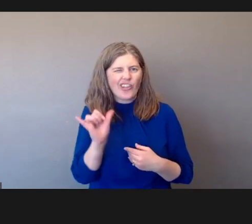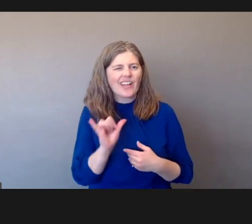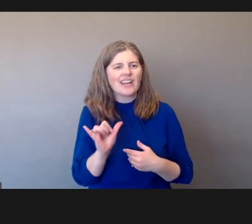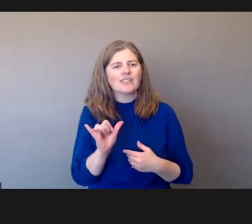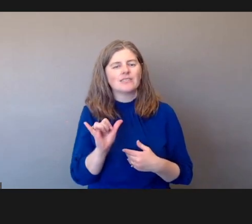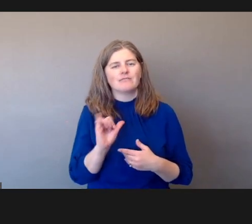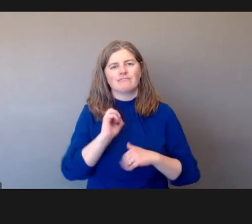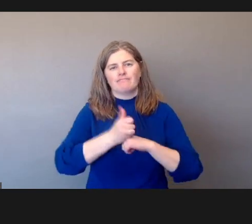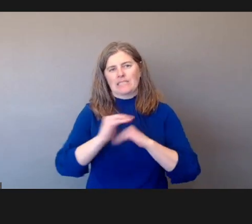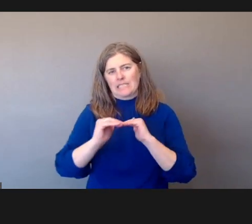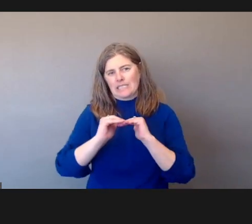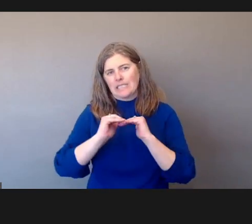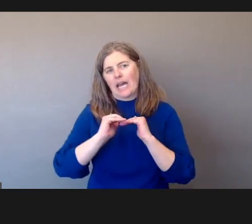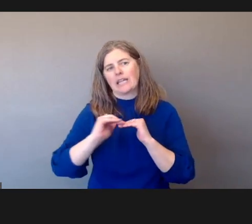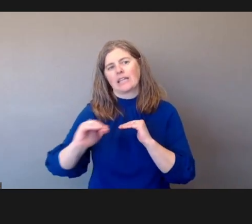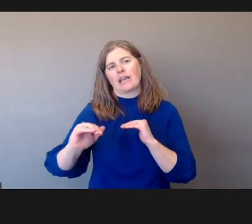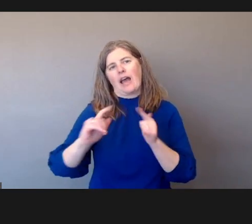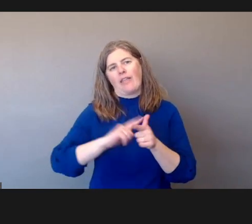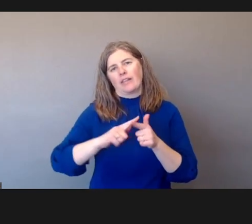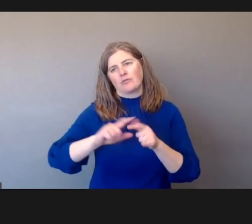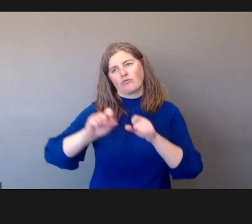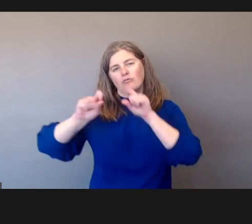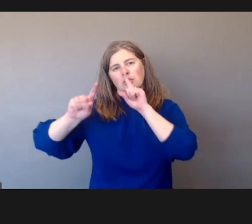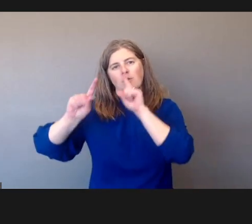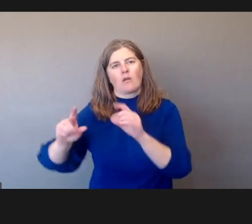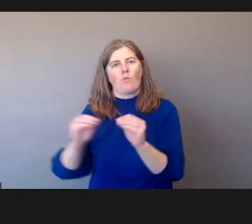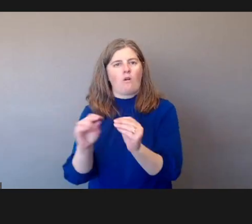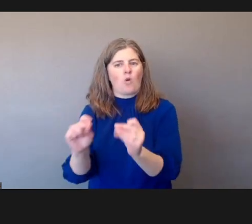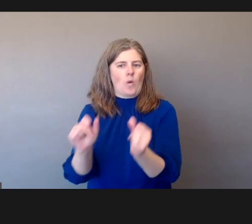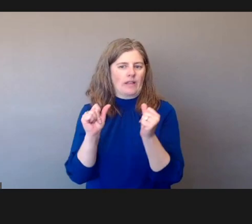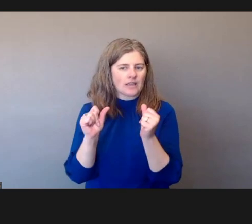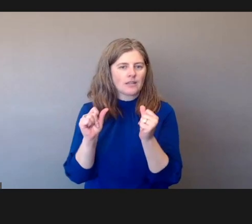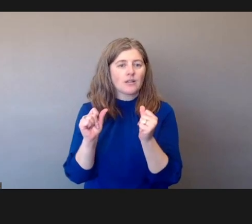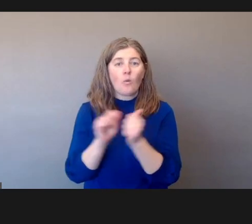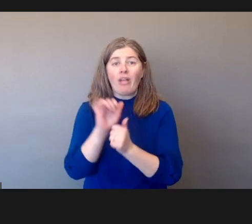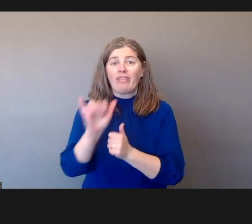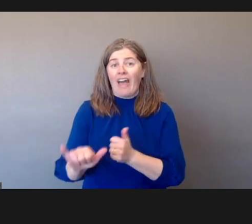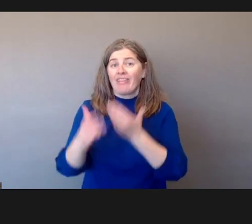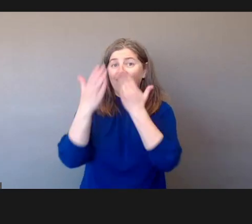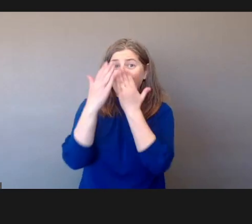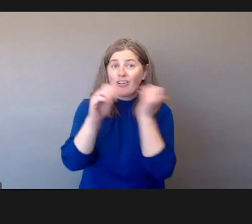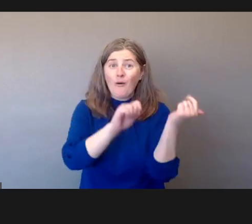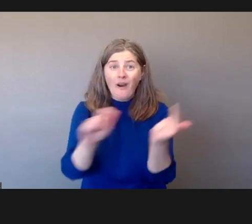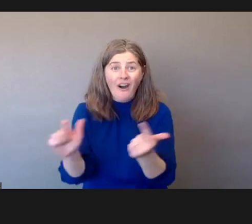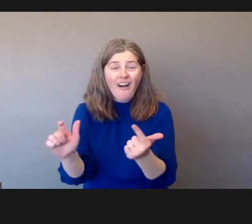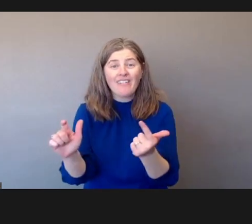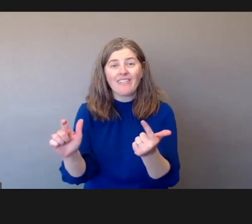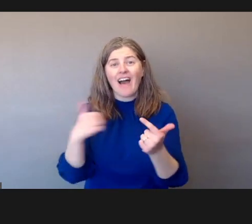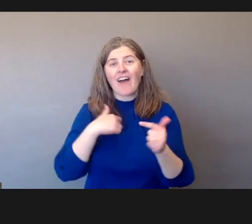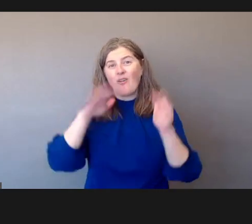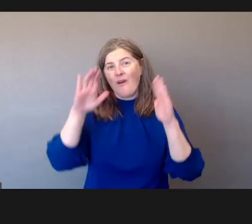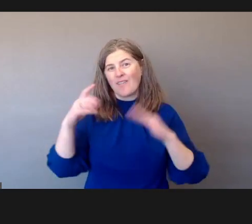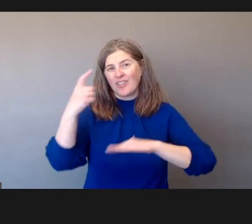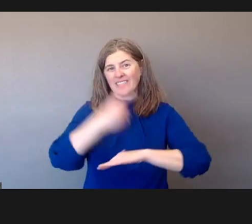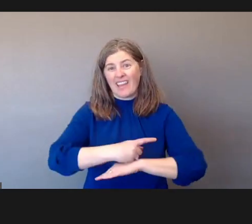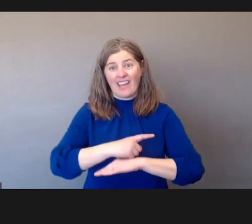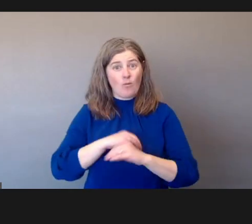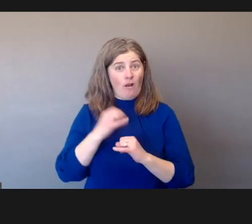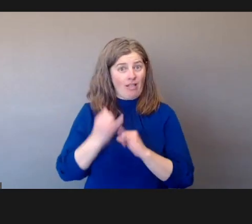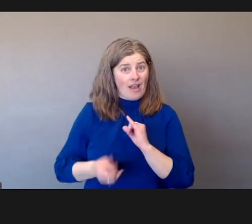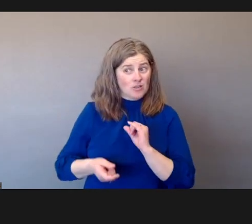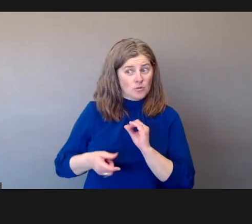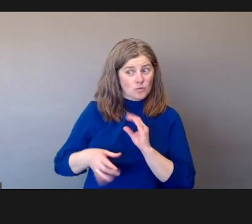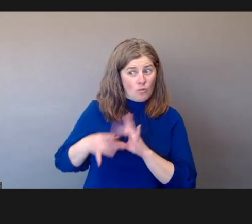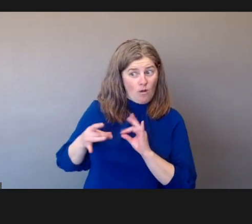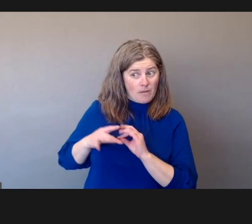in a steady state, but then be able to respond quickly to a surge. And so with that, I thank y'all and have a wonderful day. Any last words,